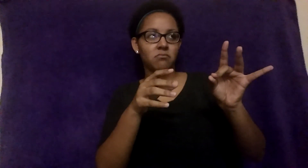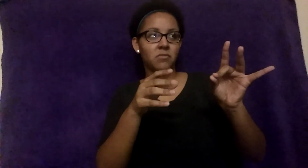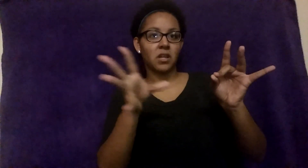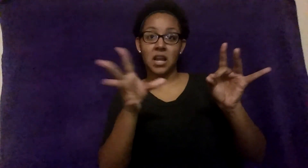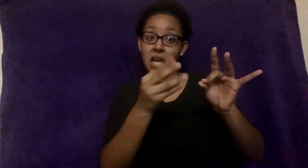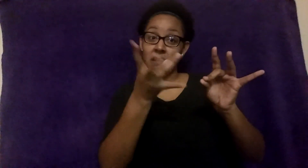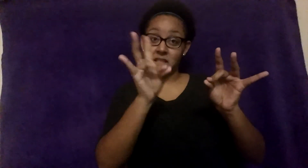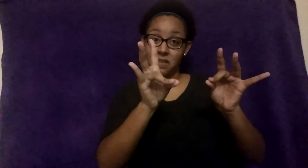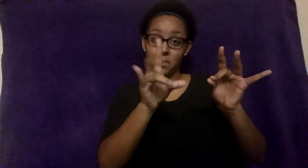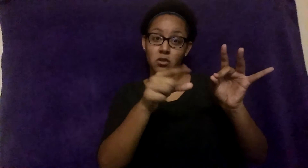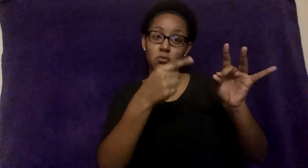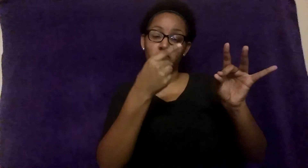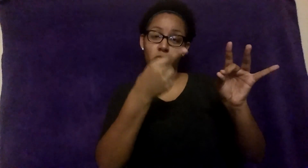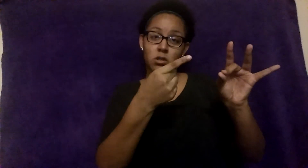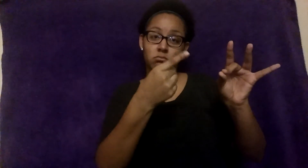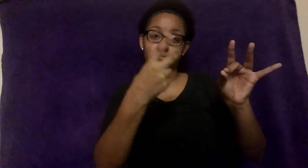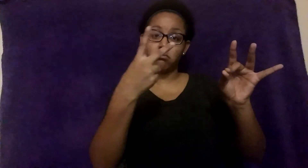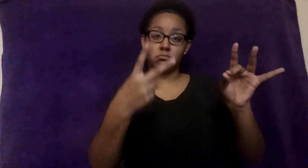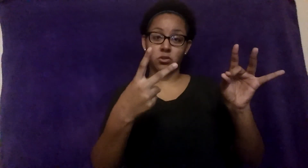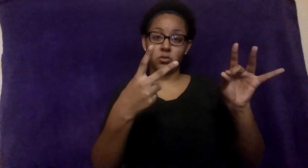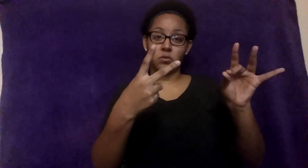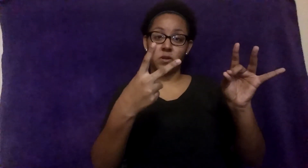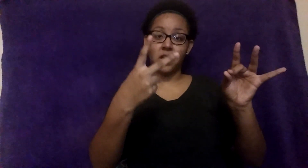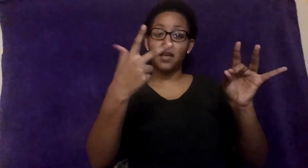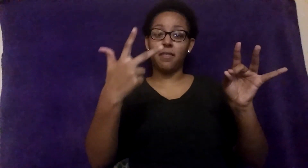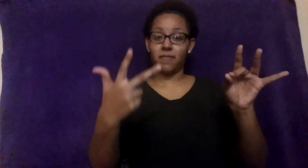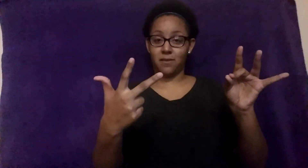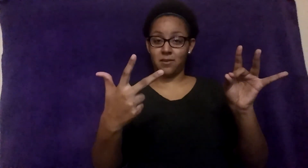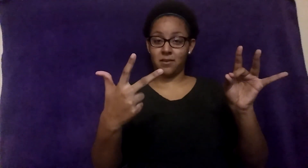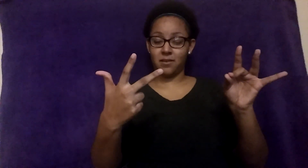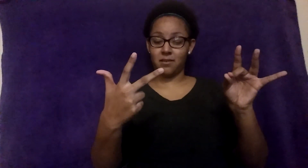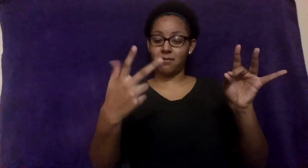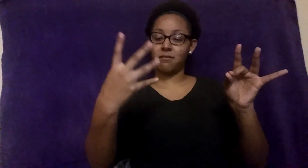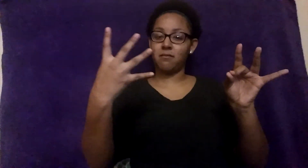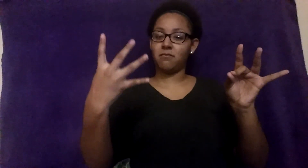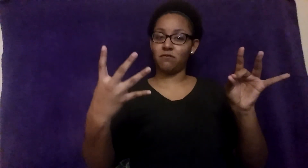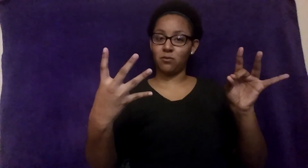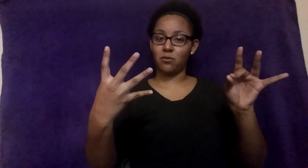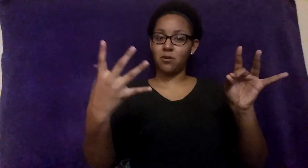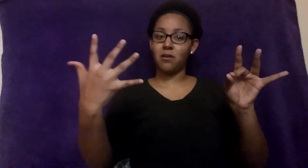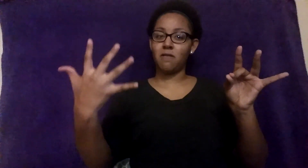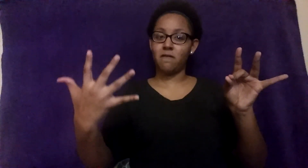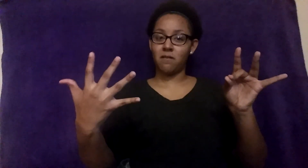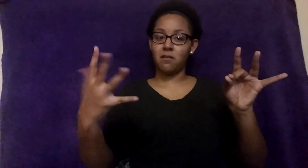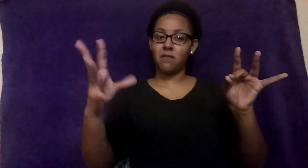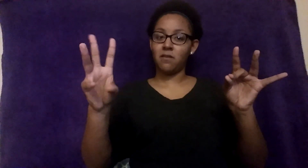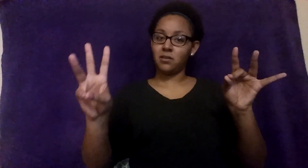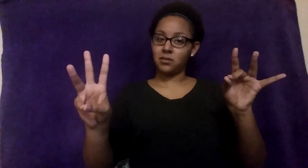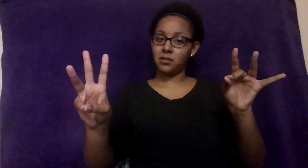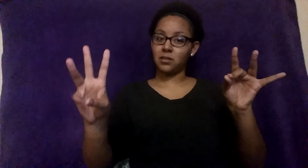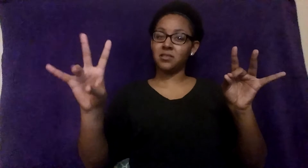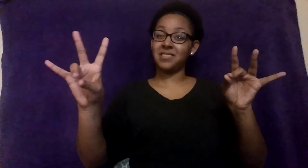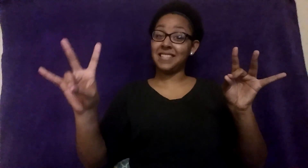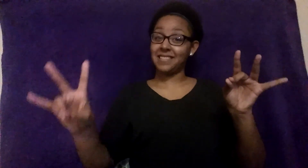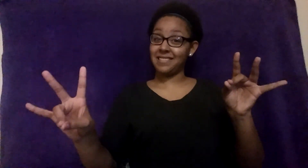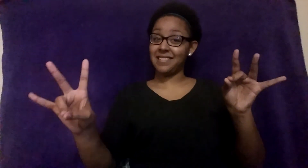to it. 1, 2, 3, 4, 5, 6,